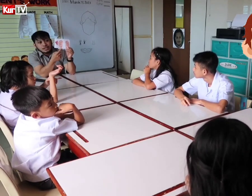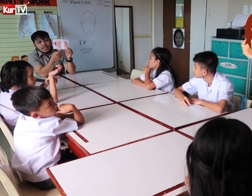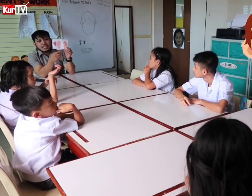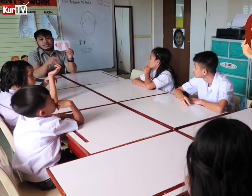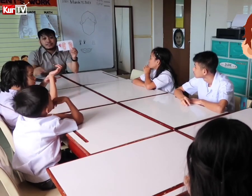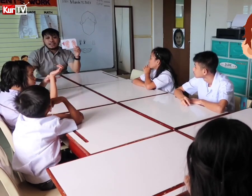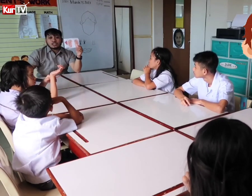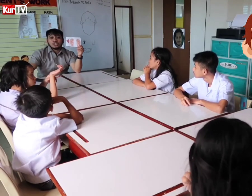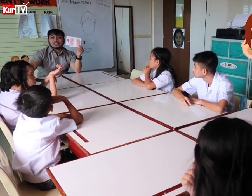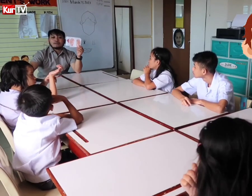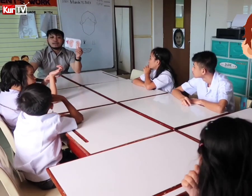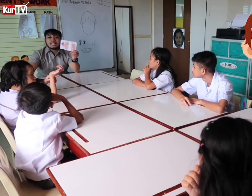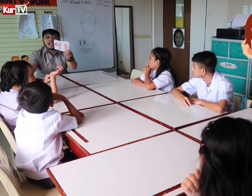Ears. Very good. Sabrina.